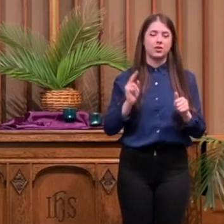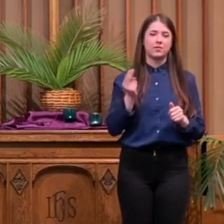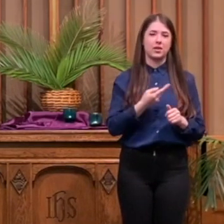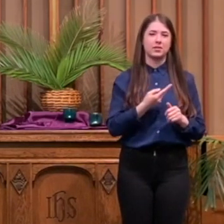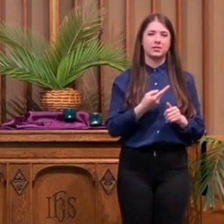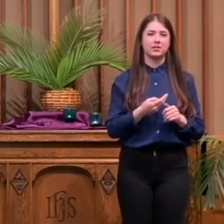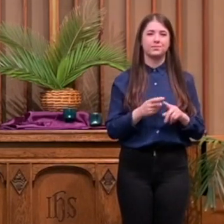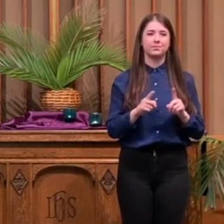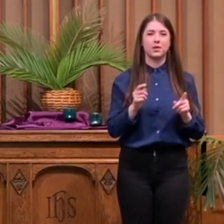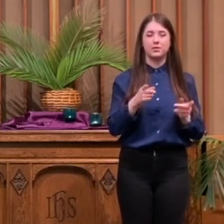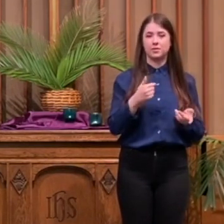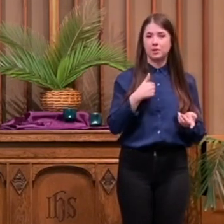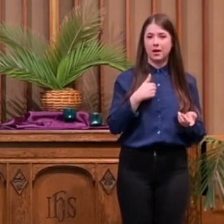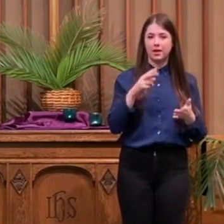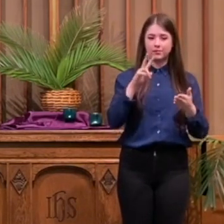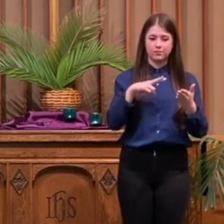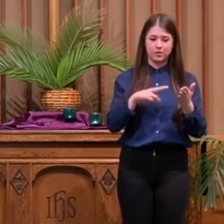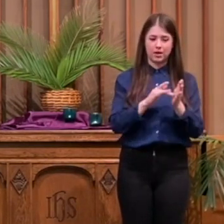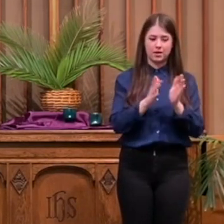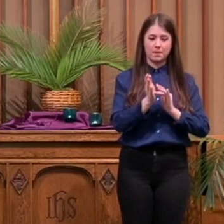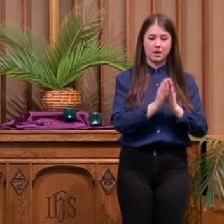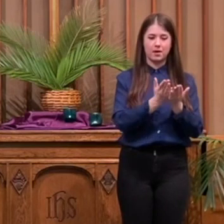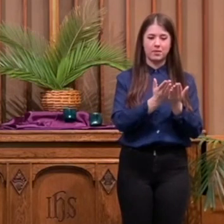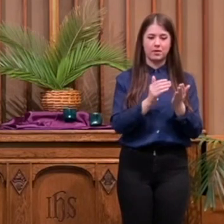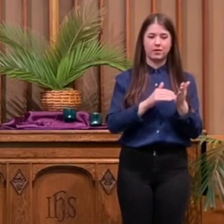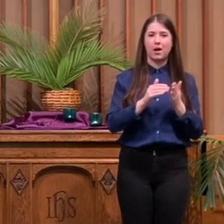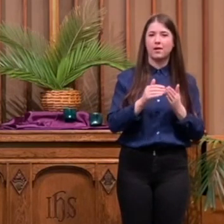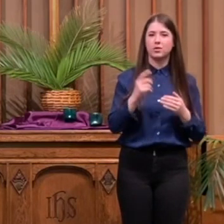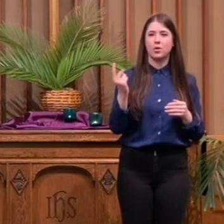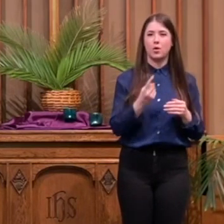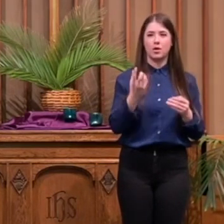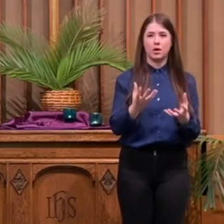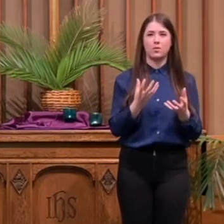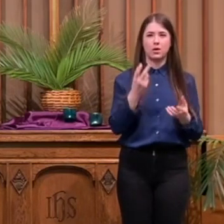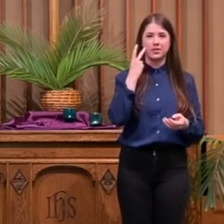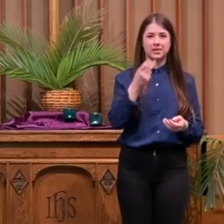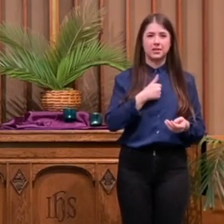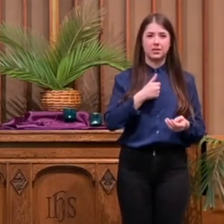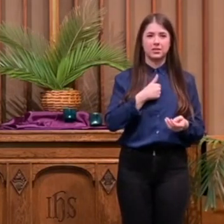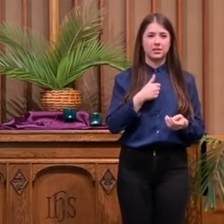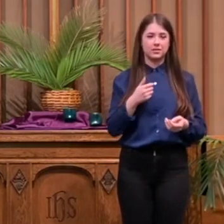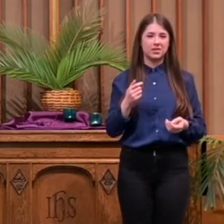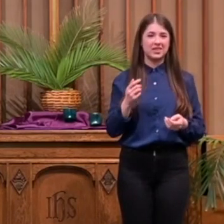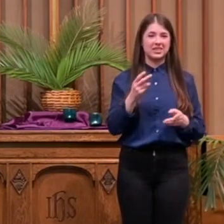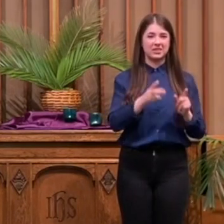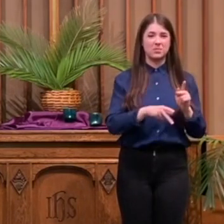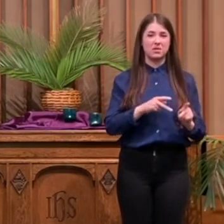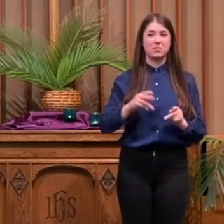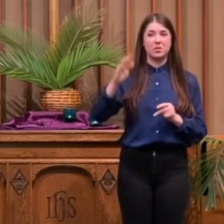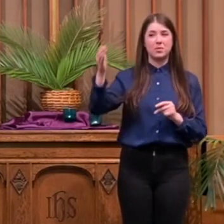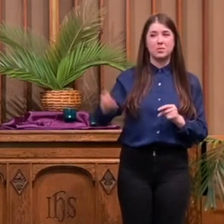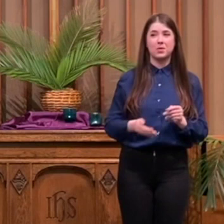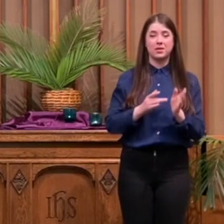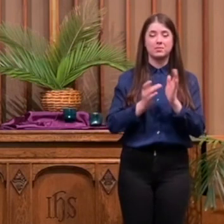But when you and I read the Bible, we often only want to see ourselves in the ones who welcome